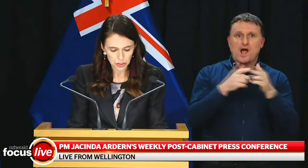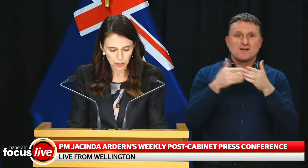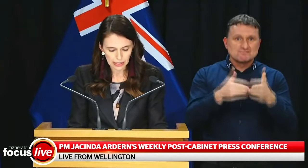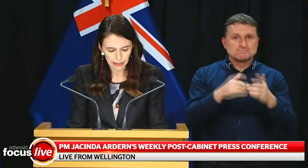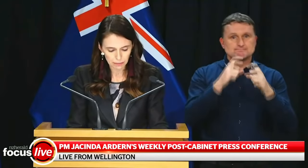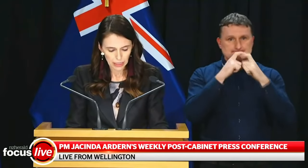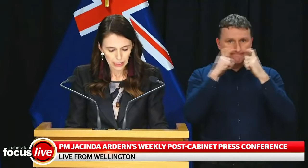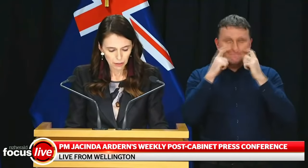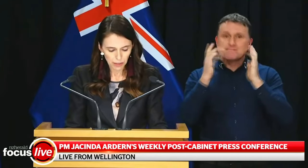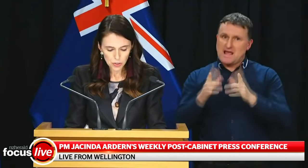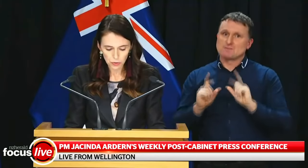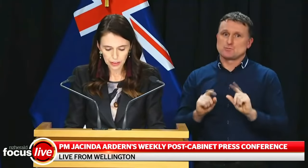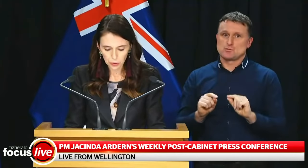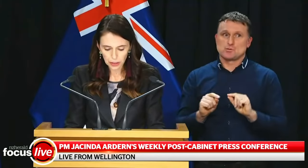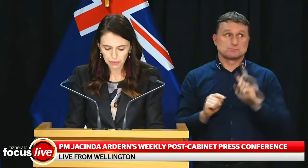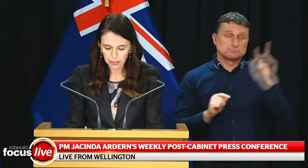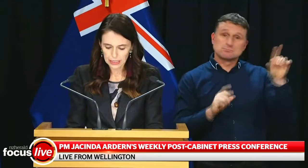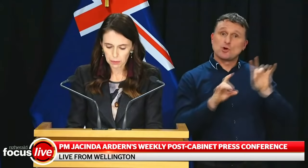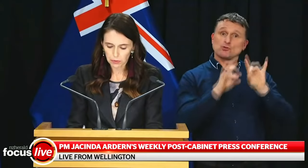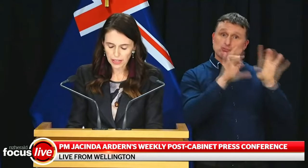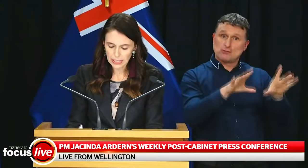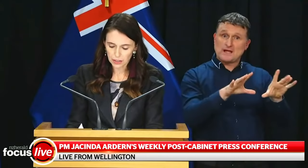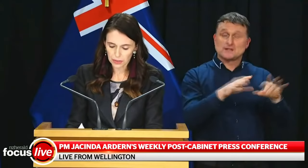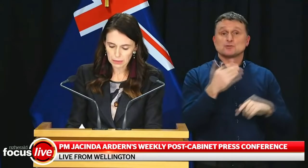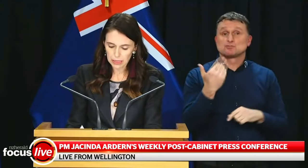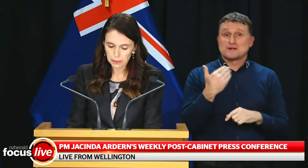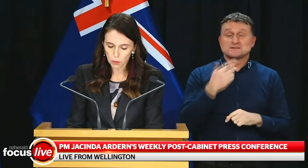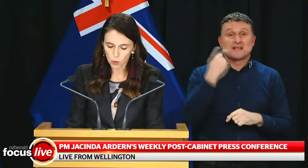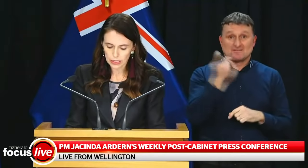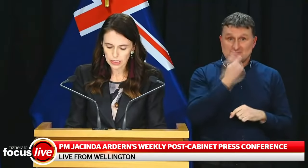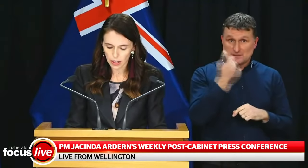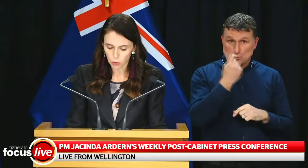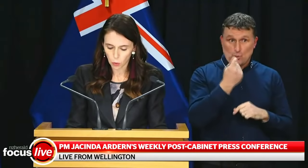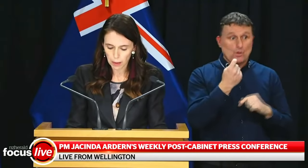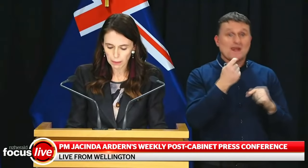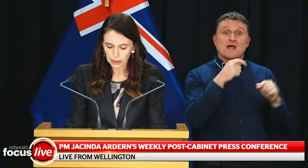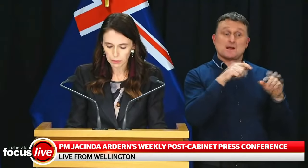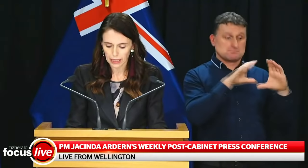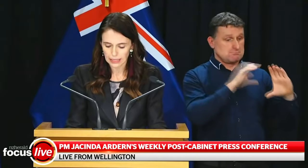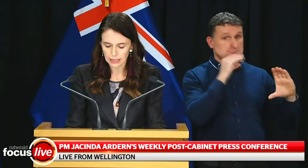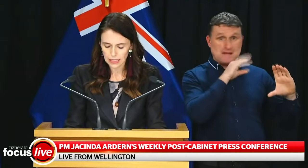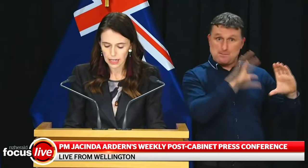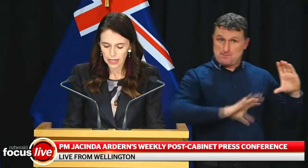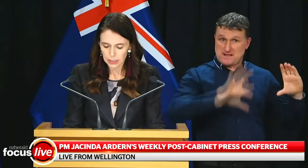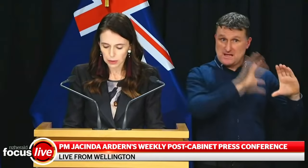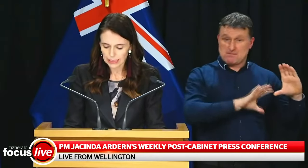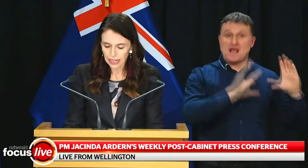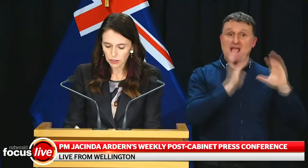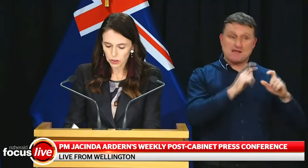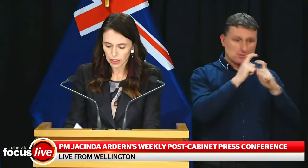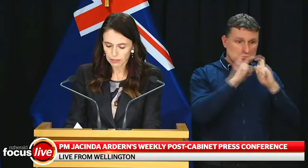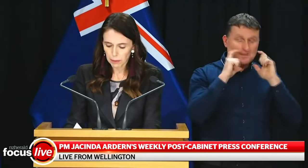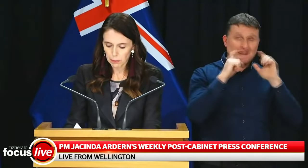including Australia. In regional Victoria, for example, face coverings must be worn inside all public places, as well as outside if people